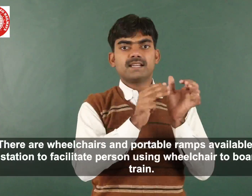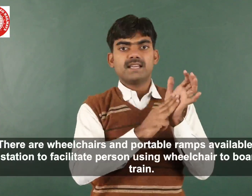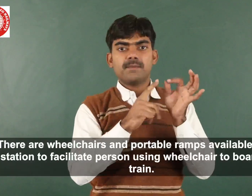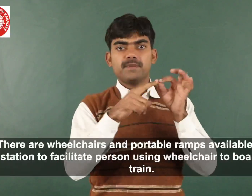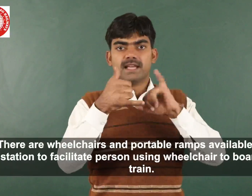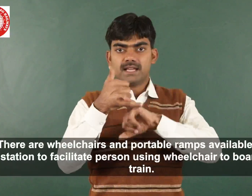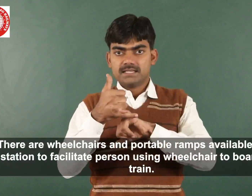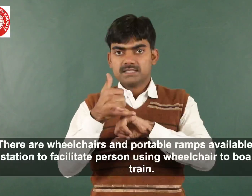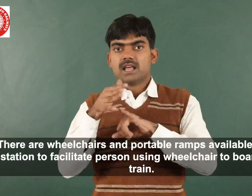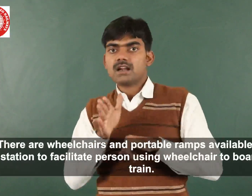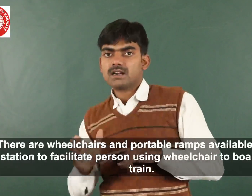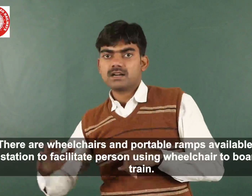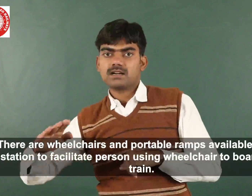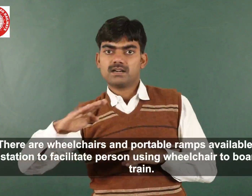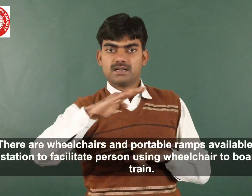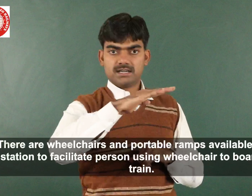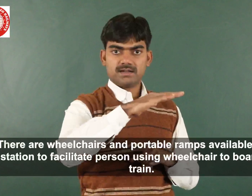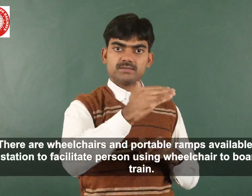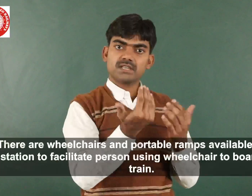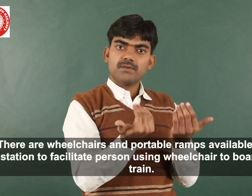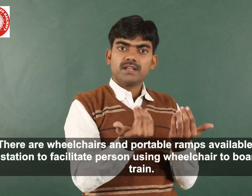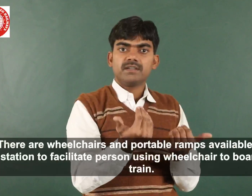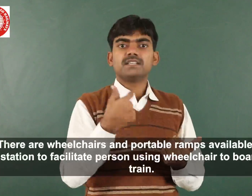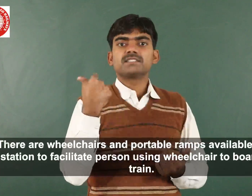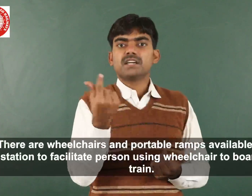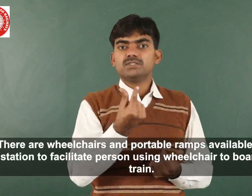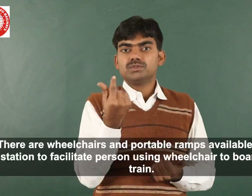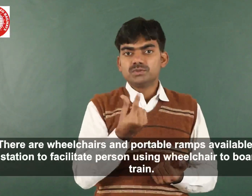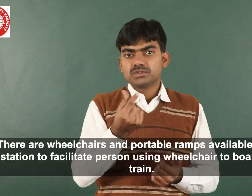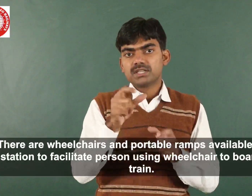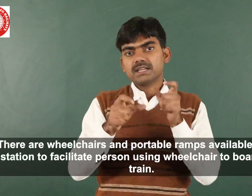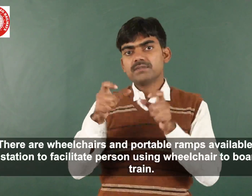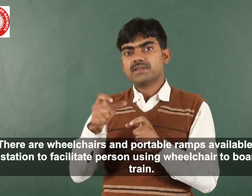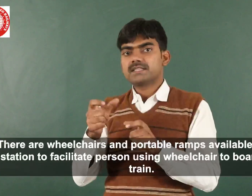to facilitate people using wheelchairs to board the train.